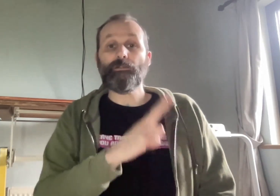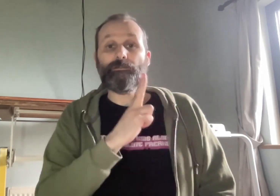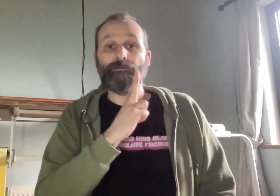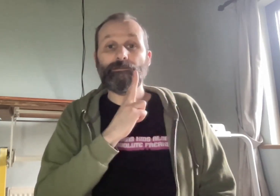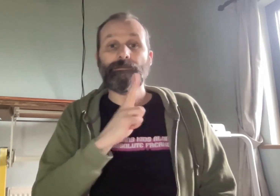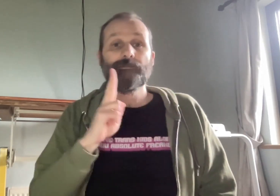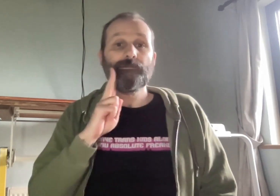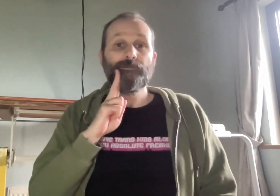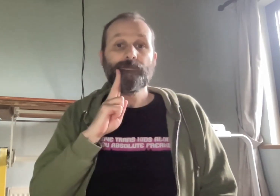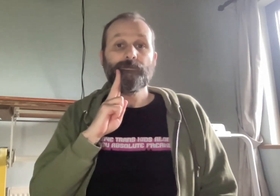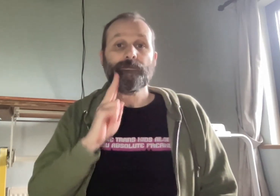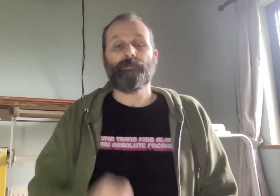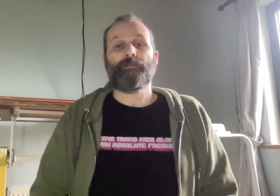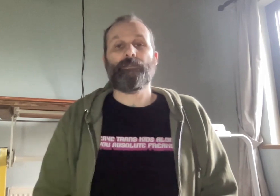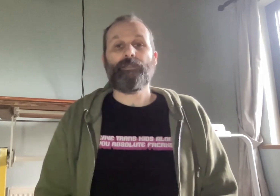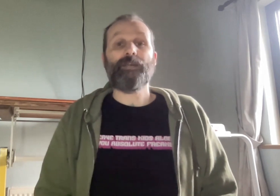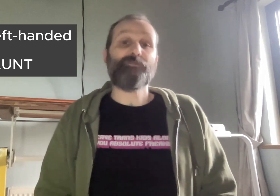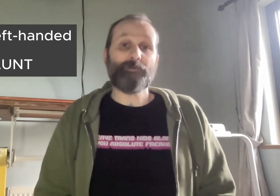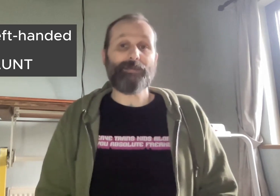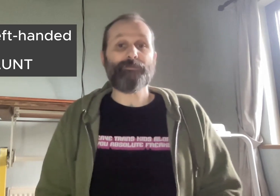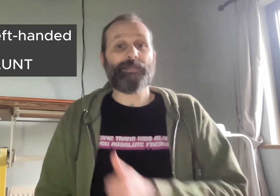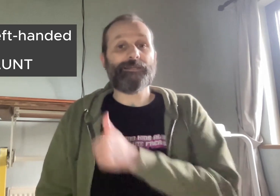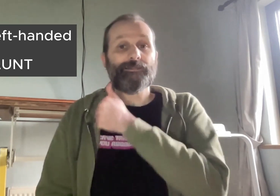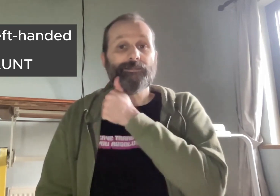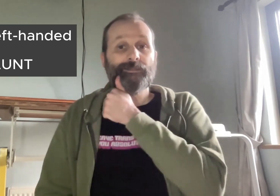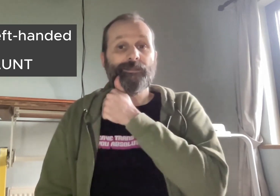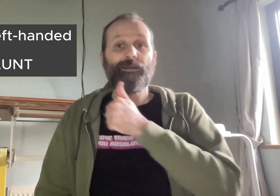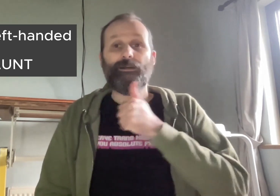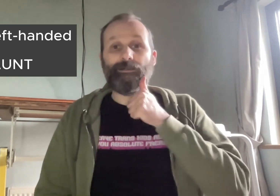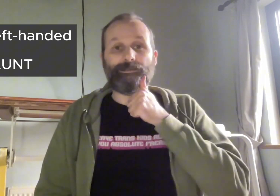uncle. If I'm left-handed, aunt,